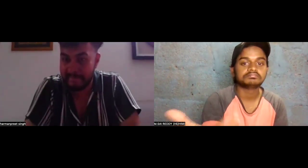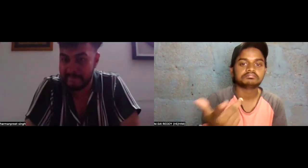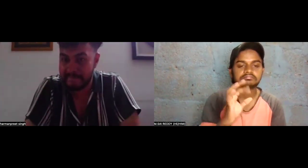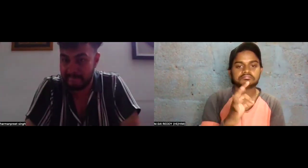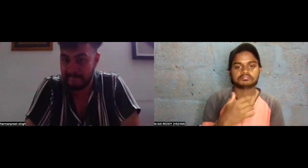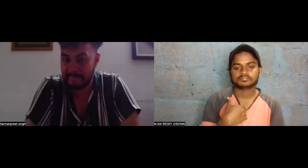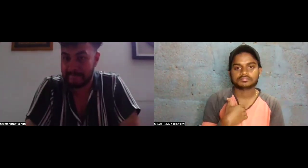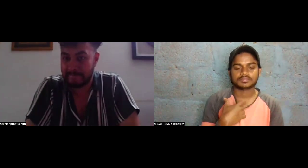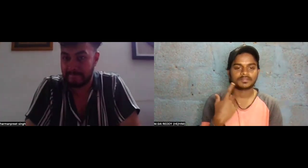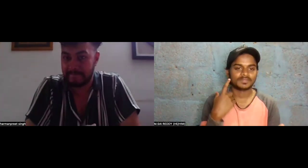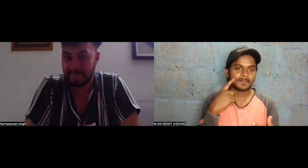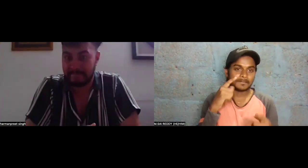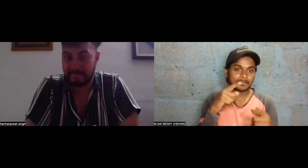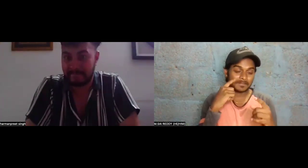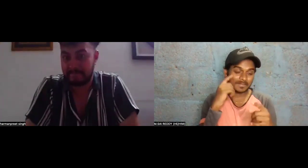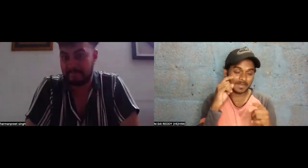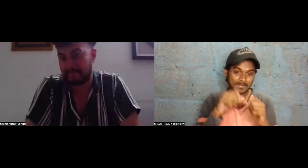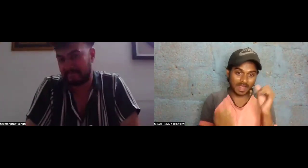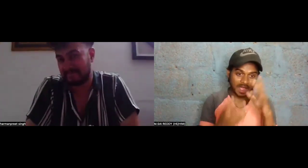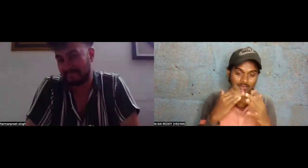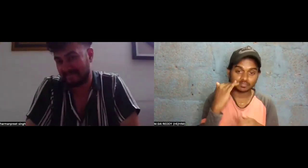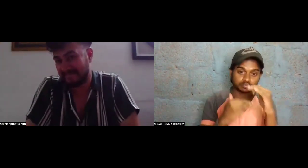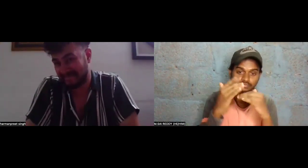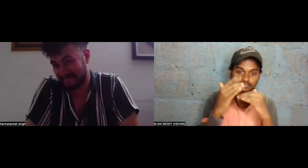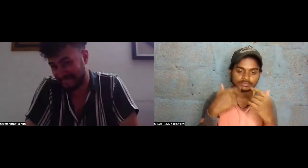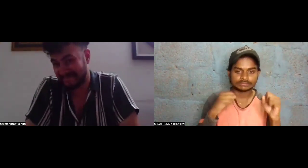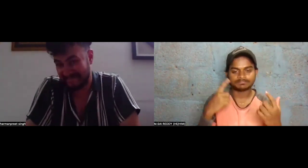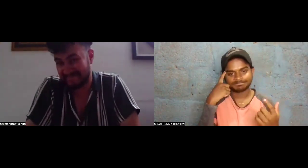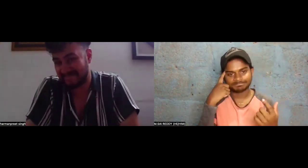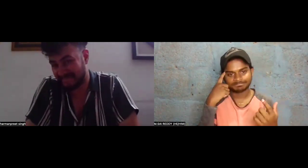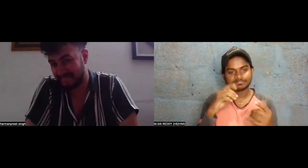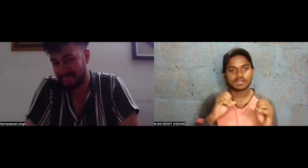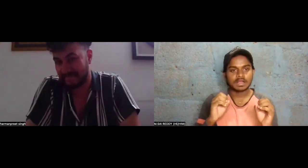The second question, how can organizations improve access for deaf LGBTQI people?